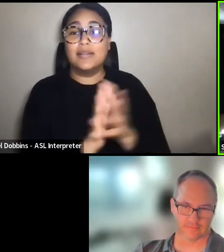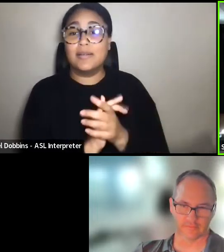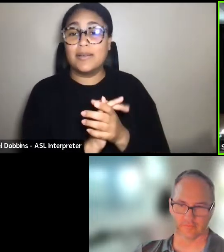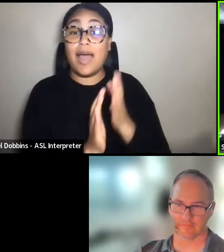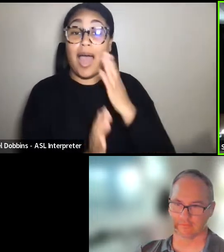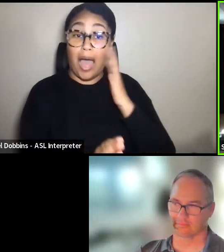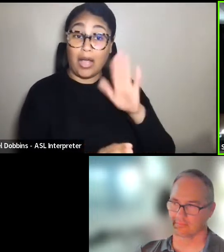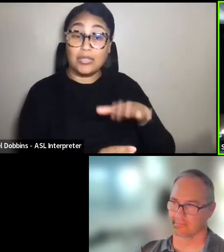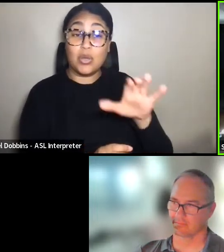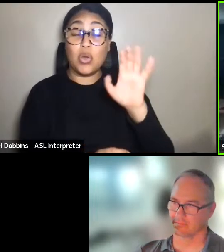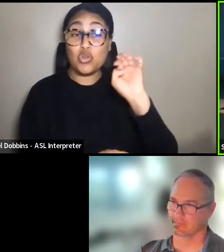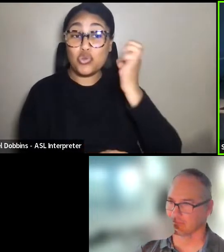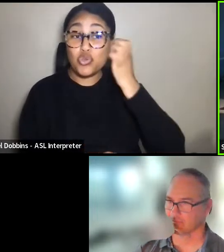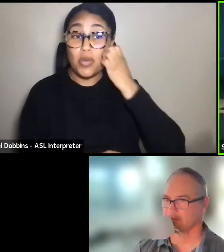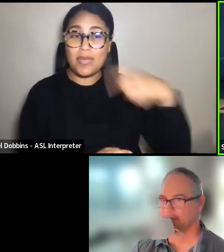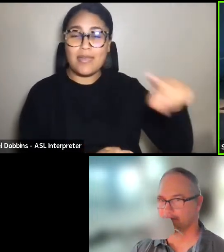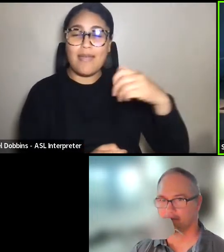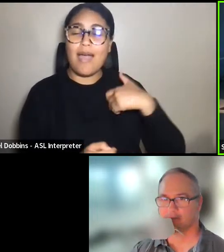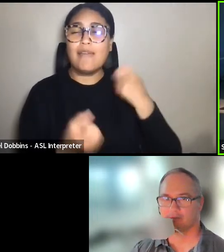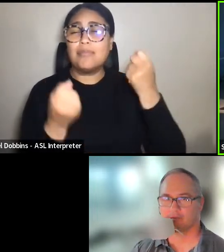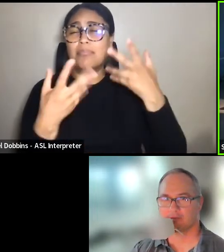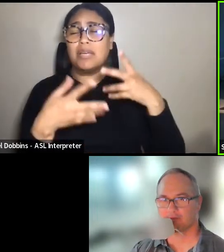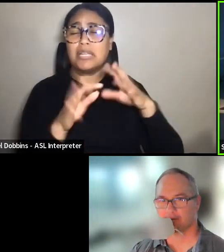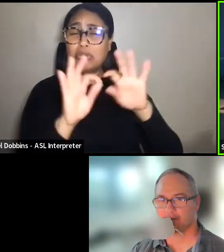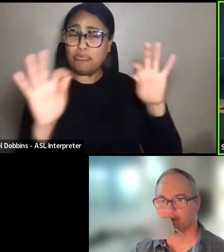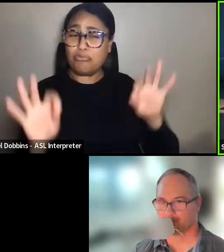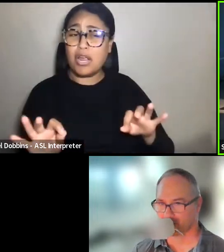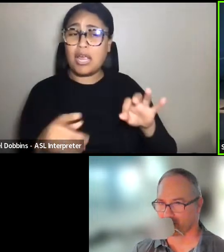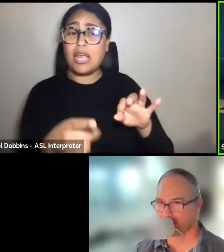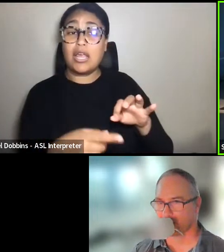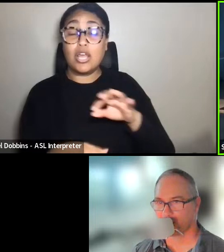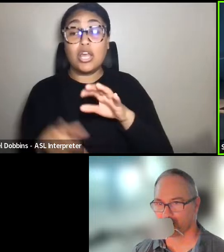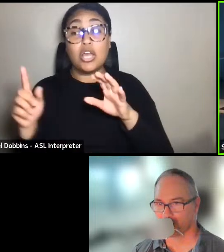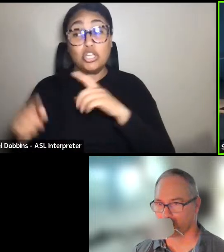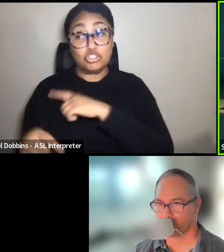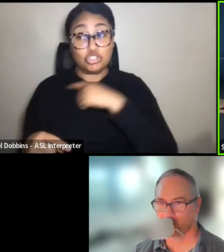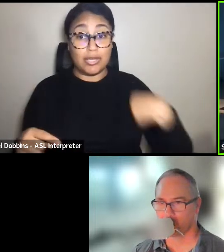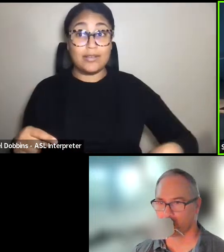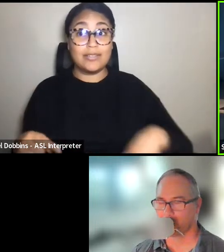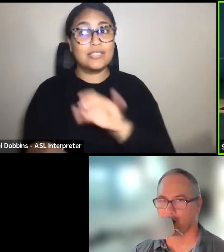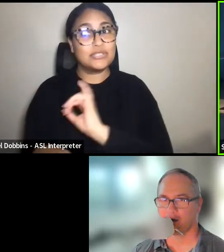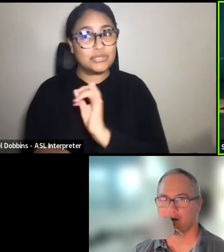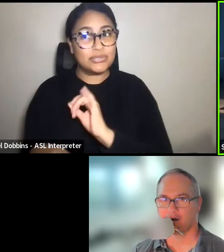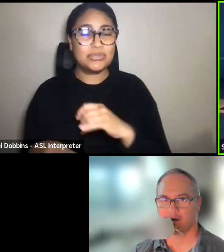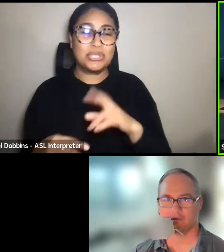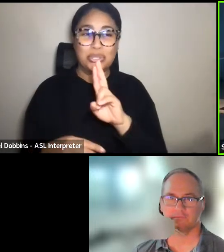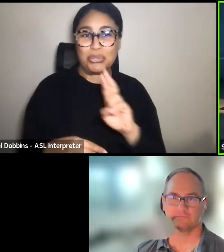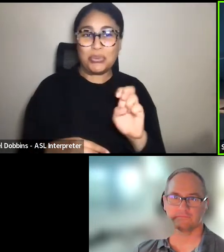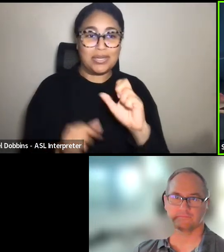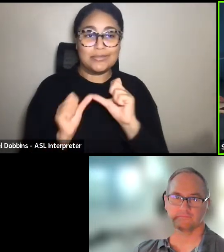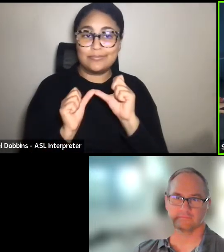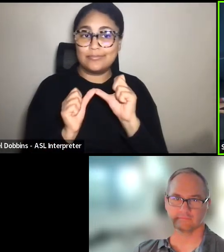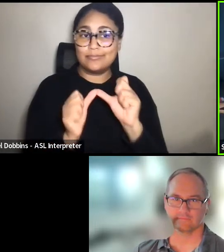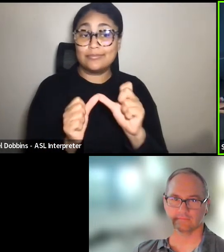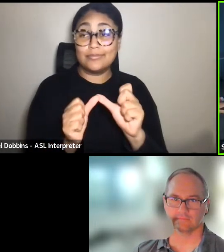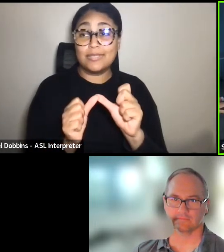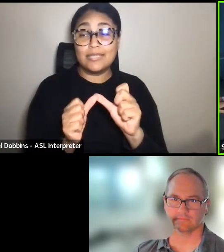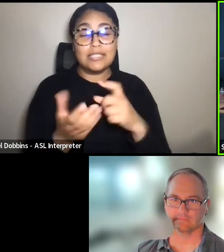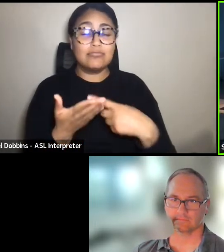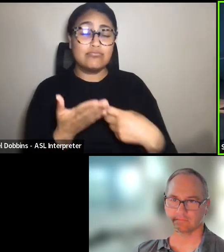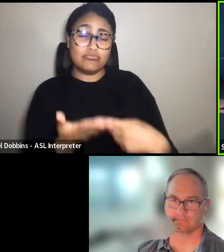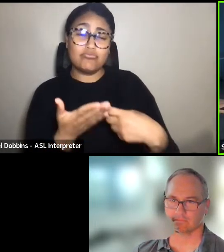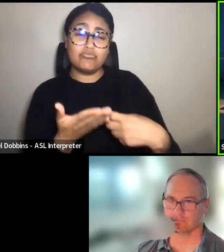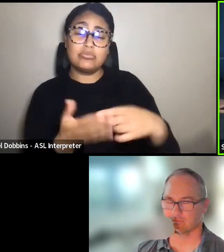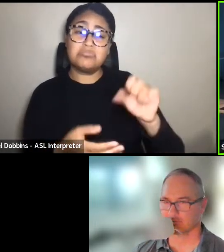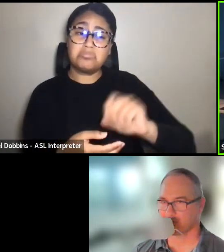know that Europe has worked on many. I believe China as well. The United States continues to talk about. There was something I